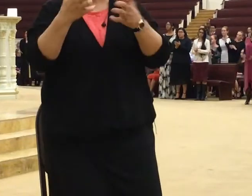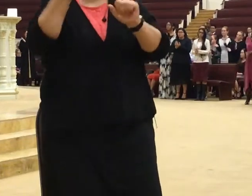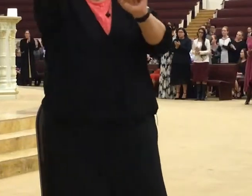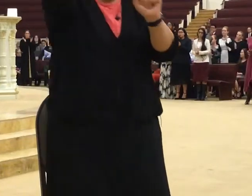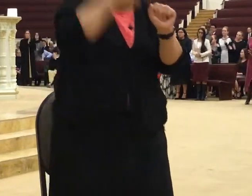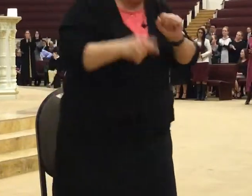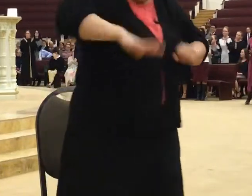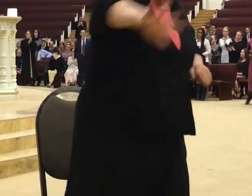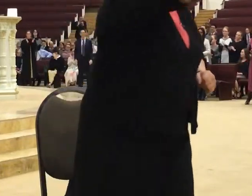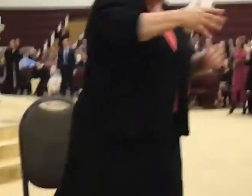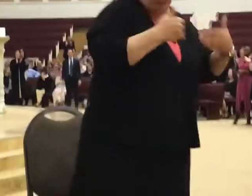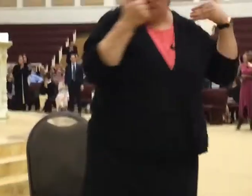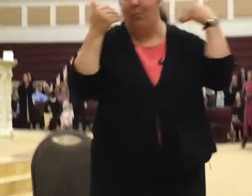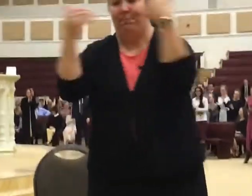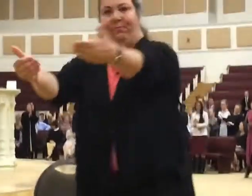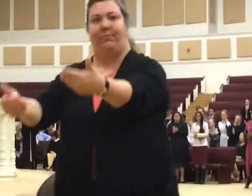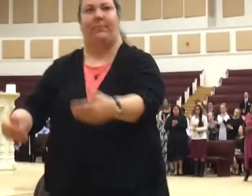over.